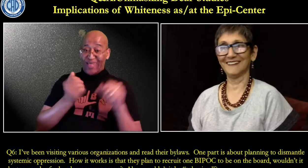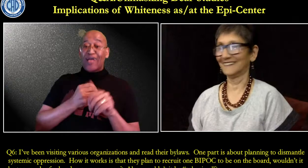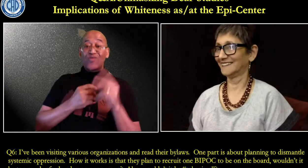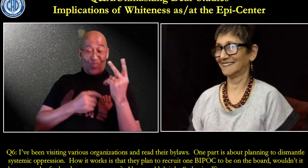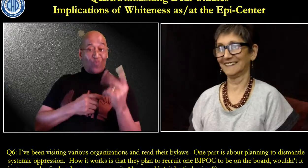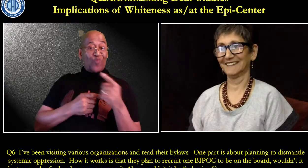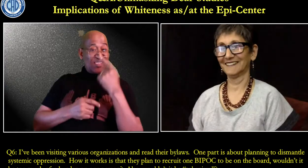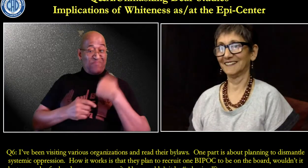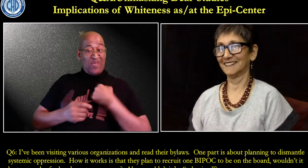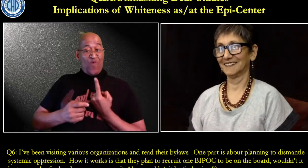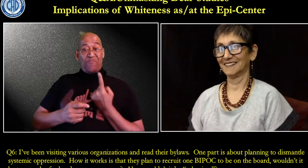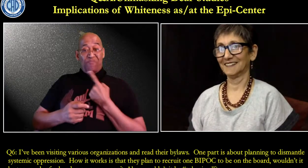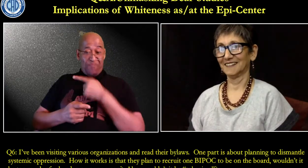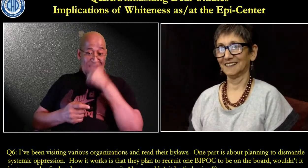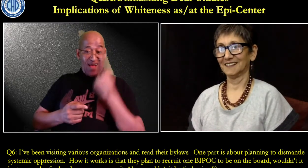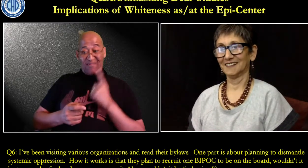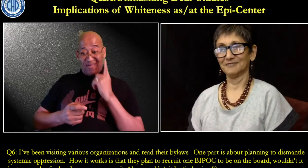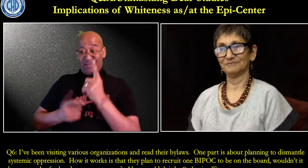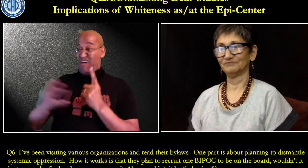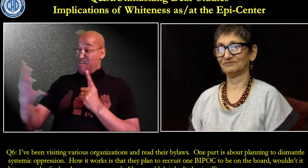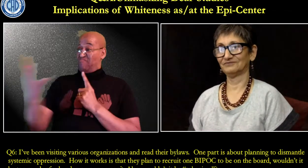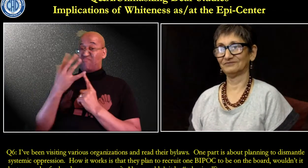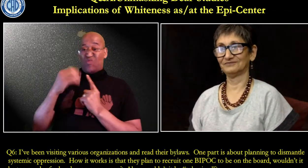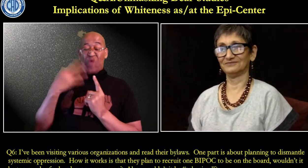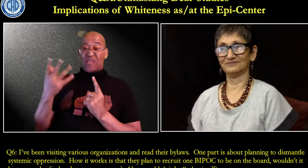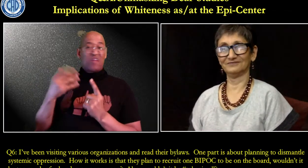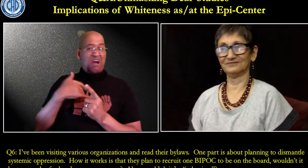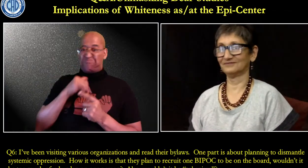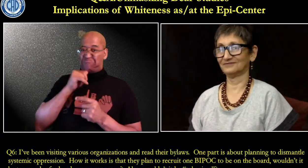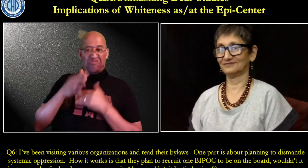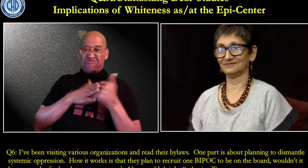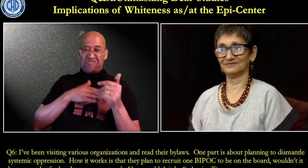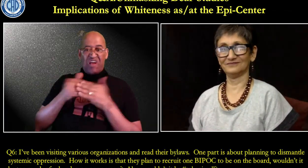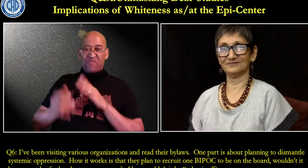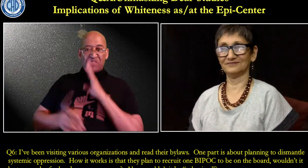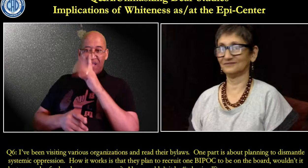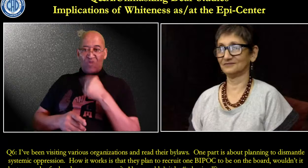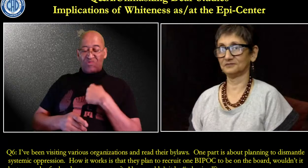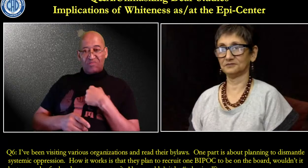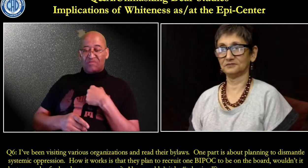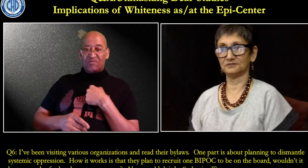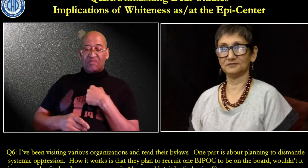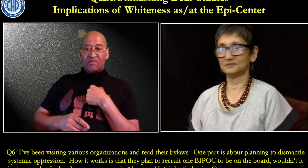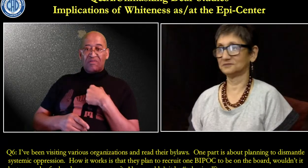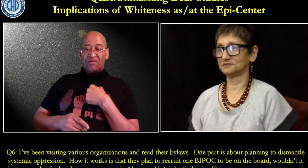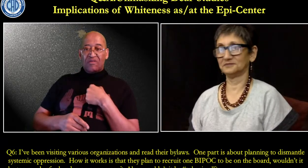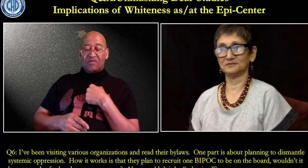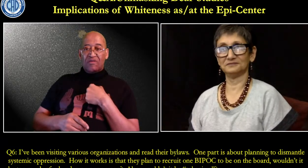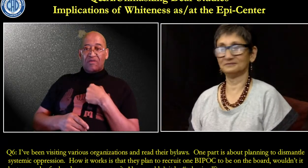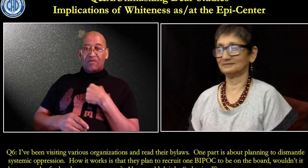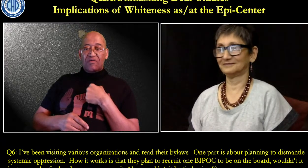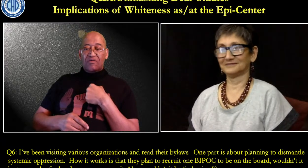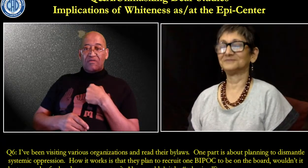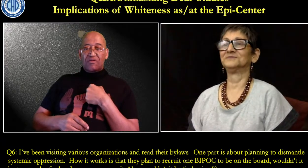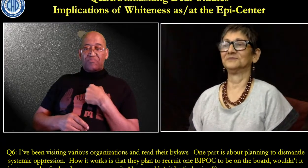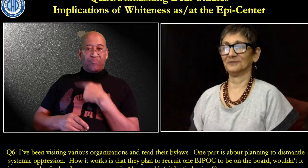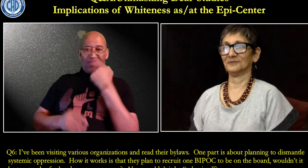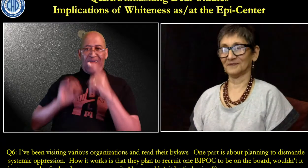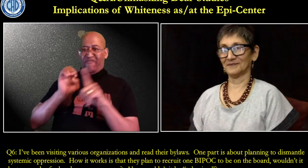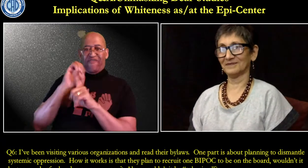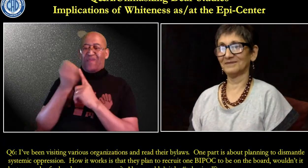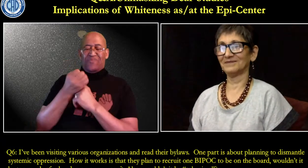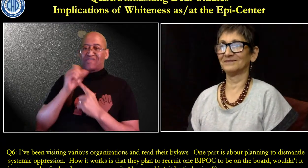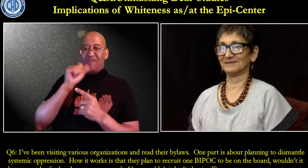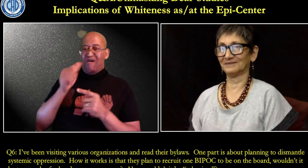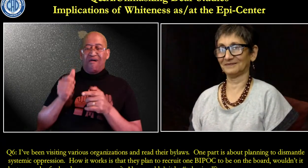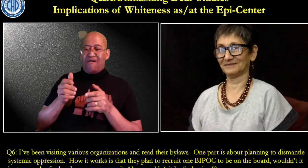Not just one. That's the suggestion, to have more than one. It's like, how does it feel if I'm just the only Black